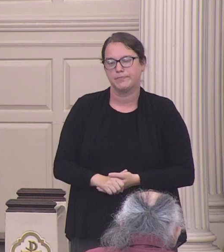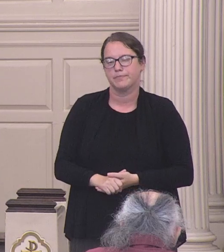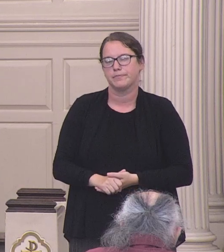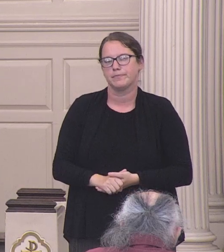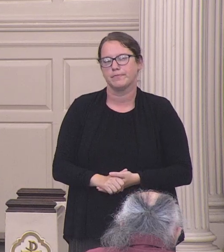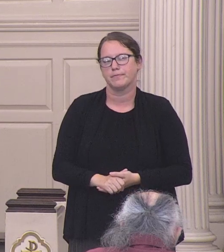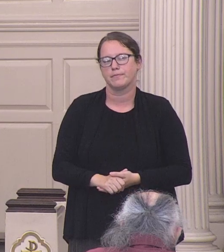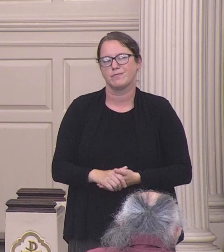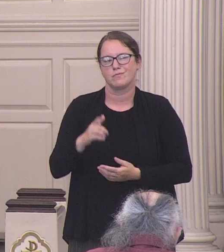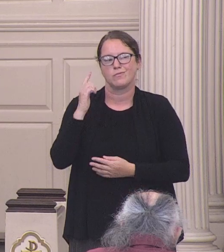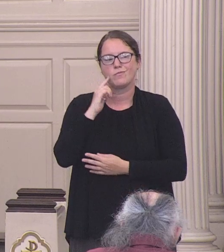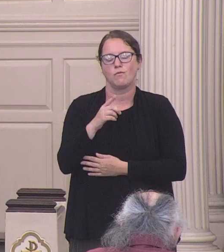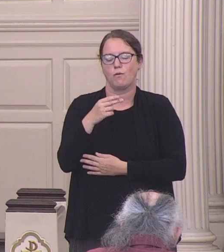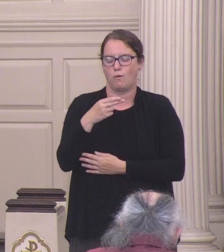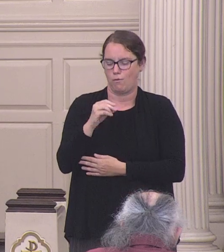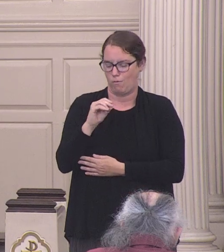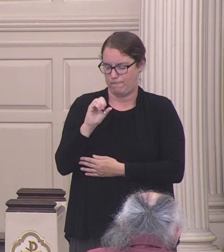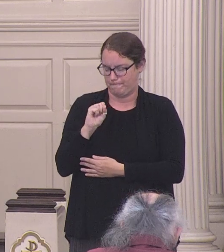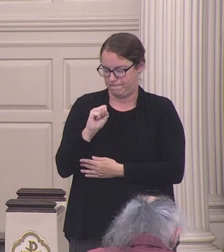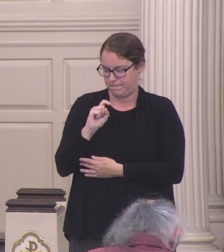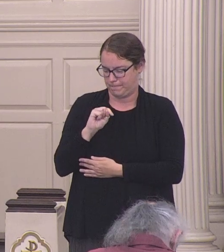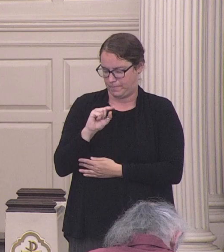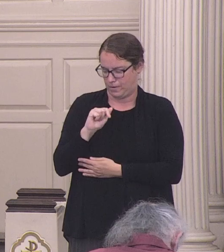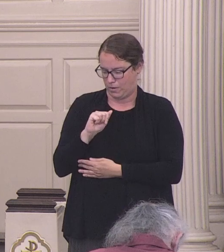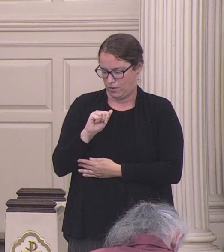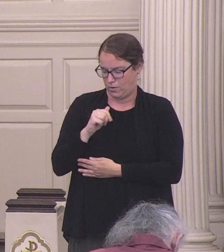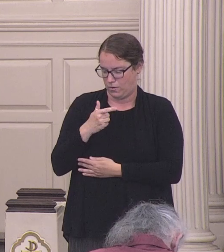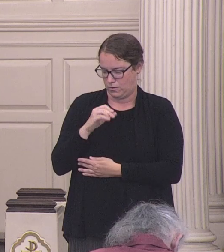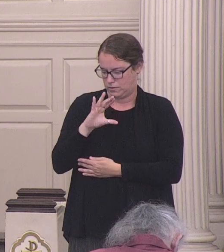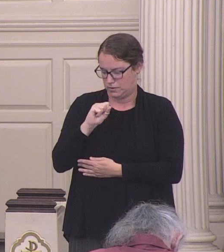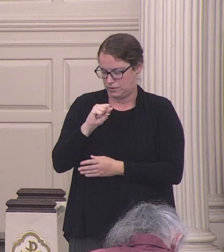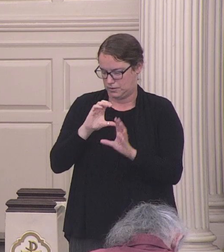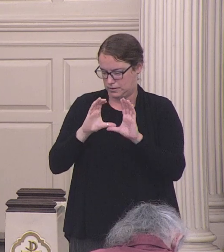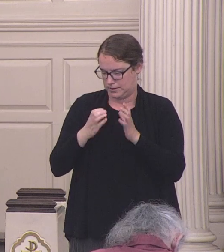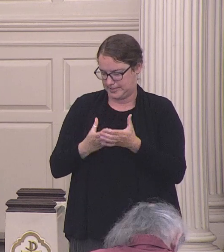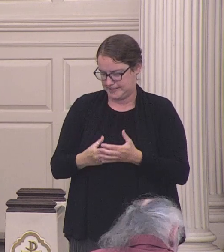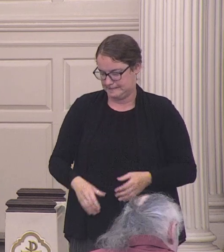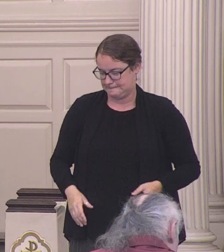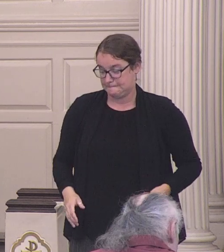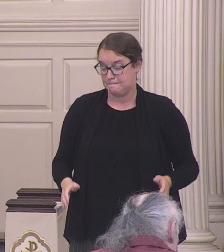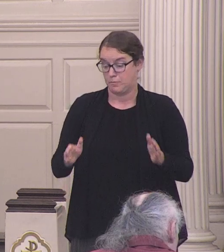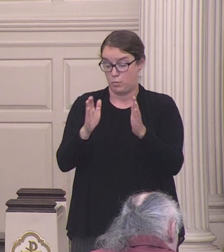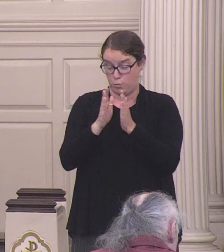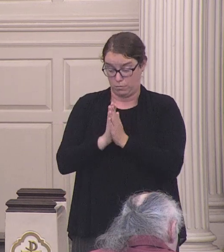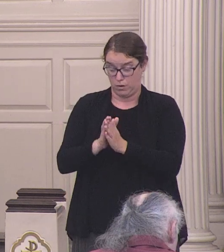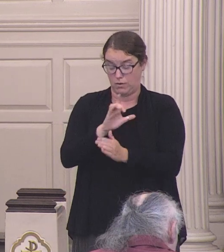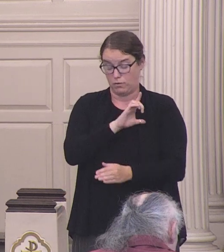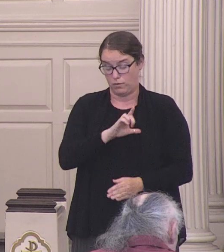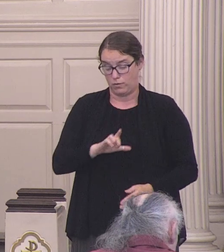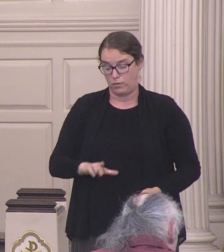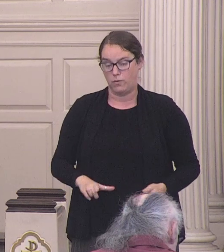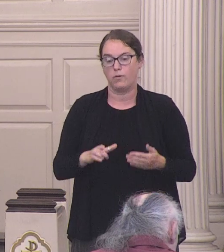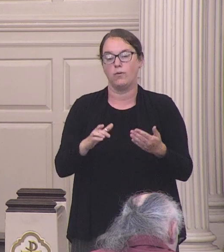For those being held hostage, we pray to the Lord. Lord, hear our prayer.